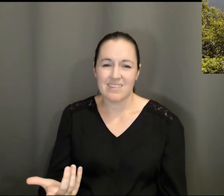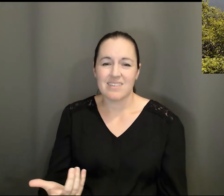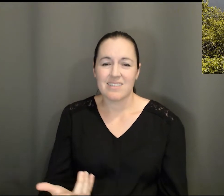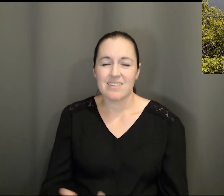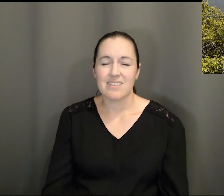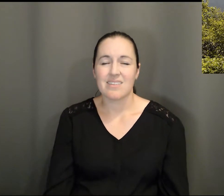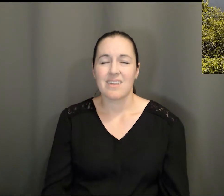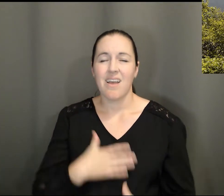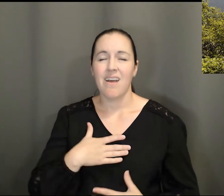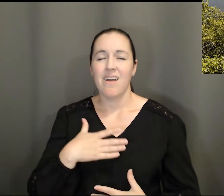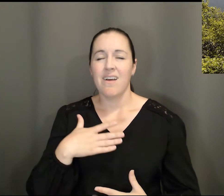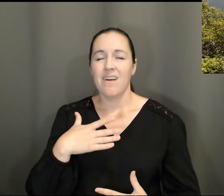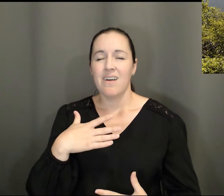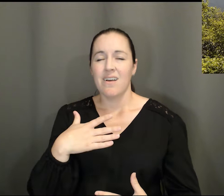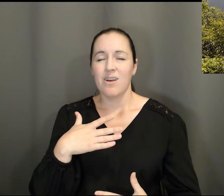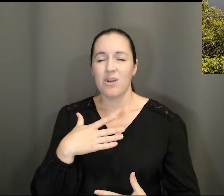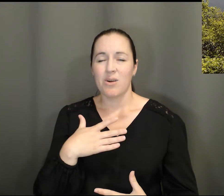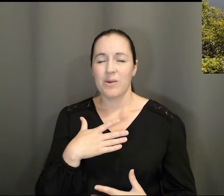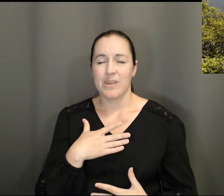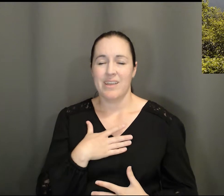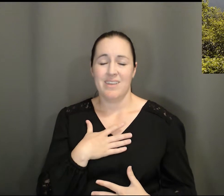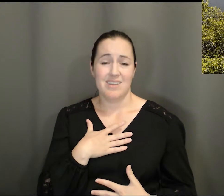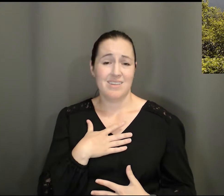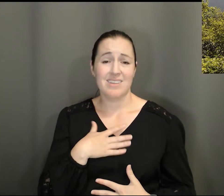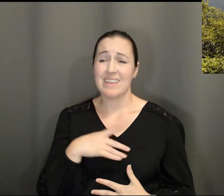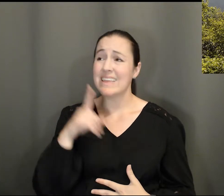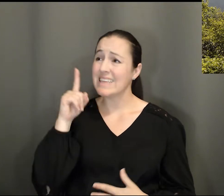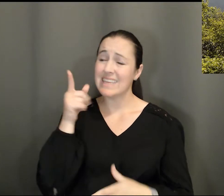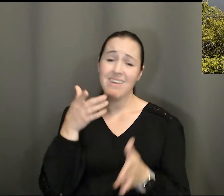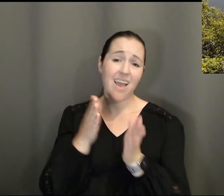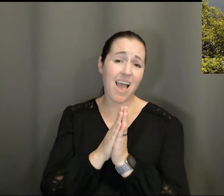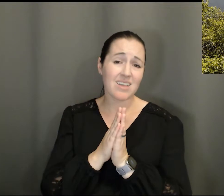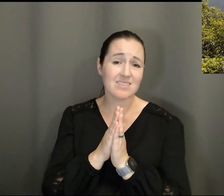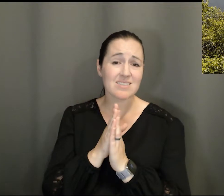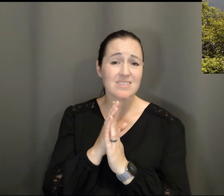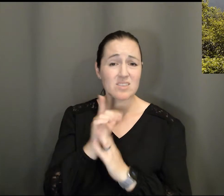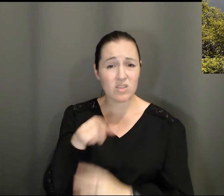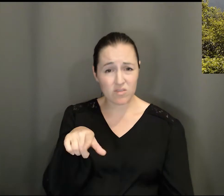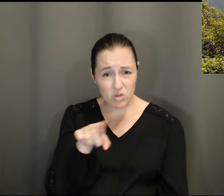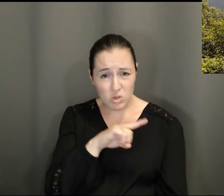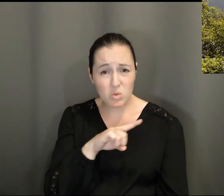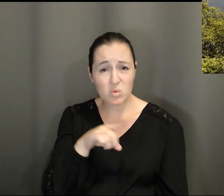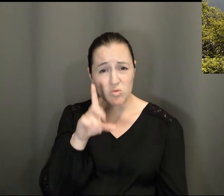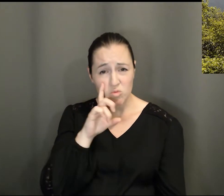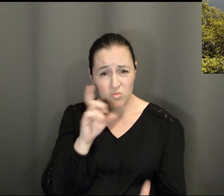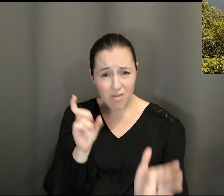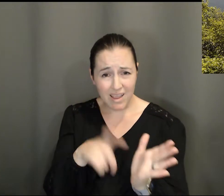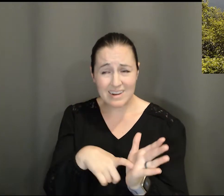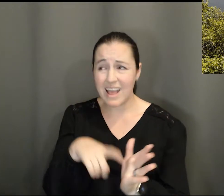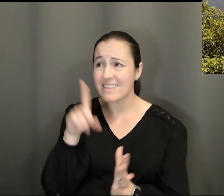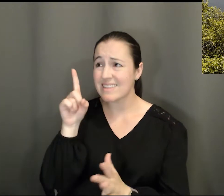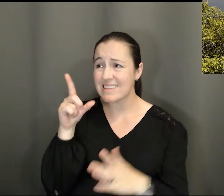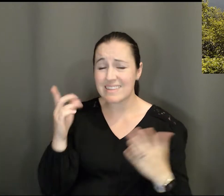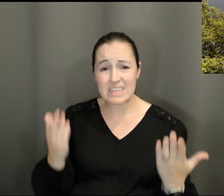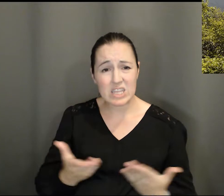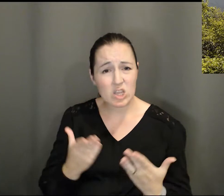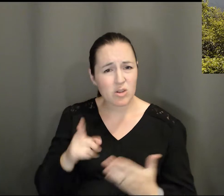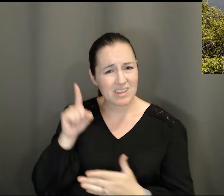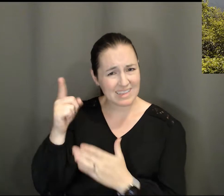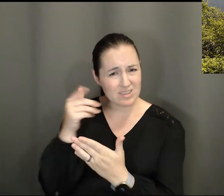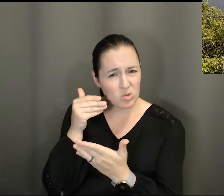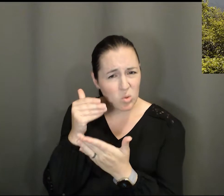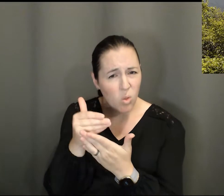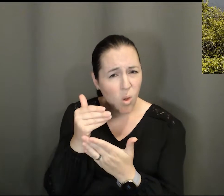He just asks for you to recognize that he's there and close. And he really will prove